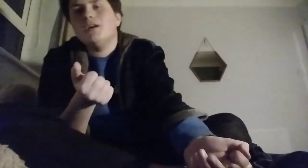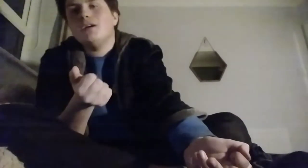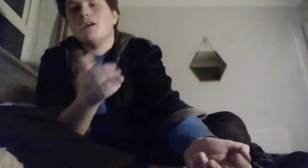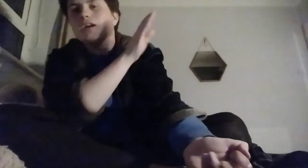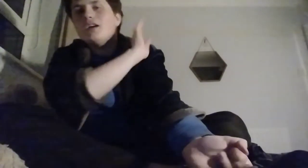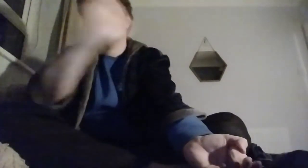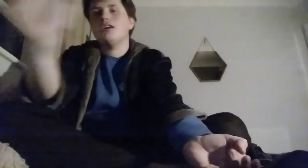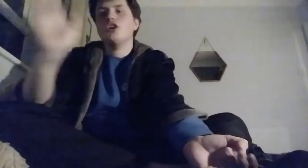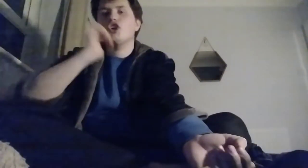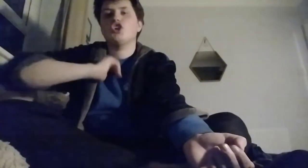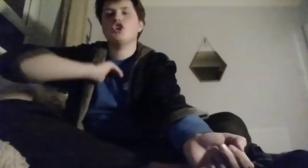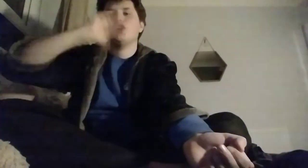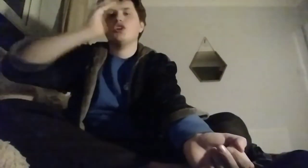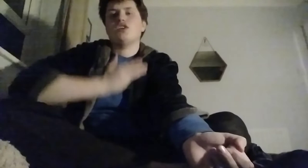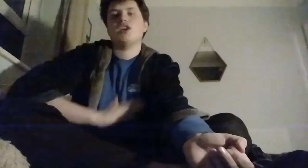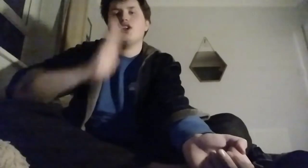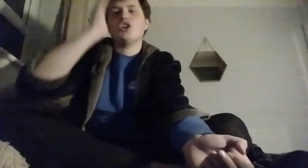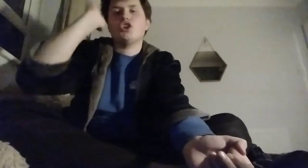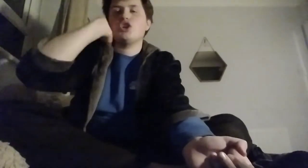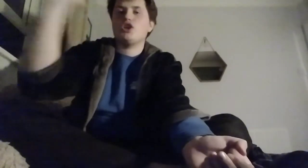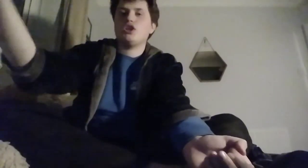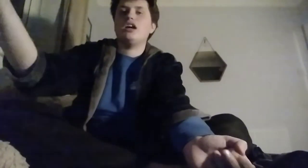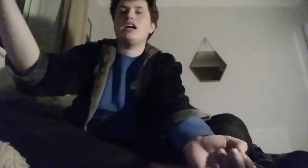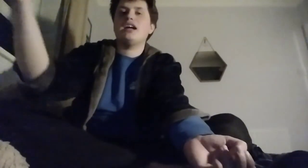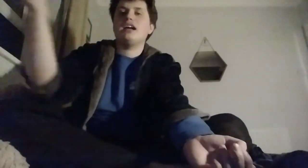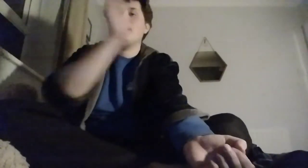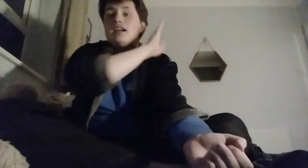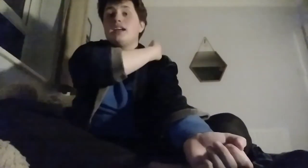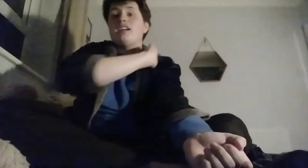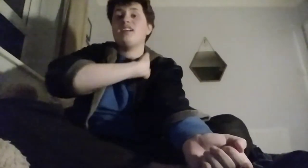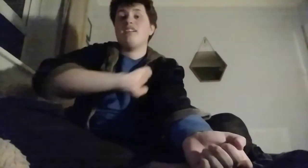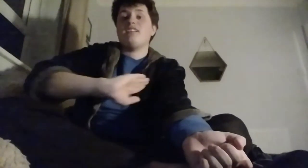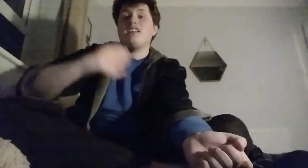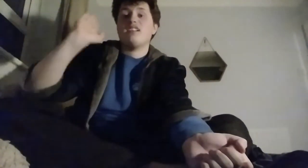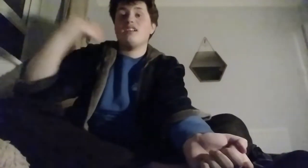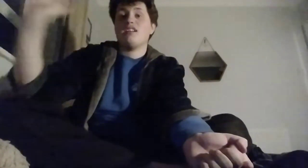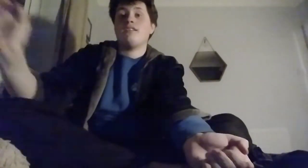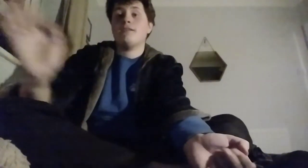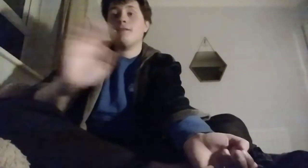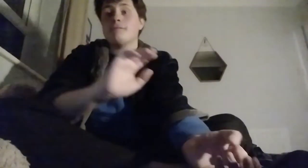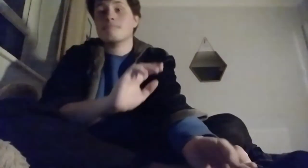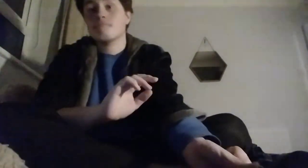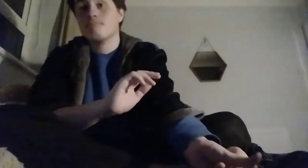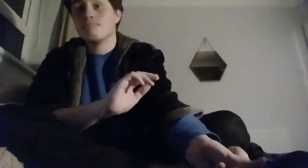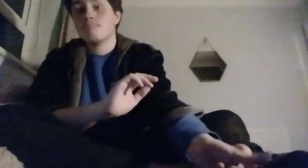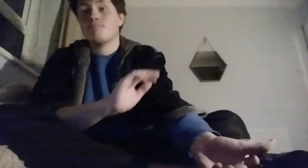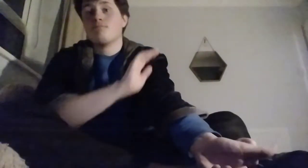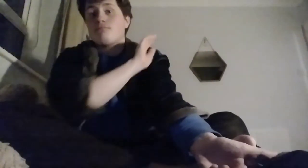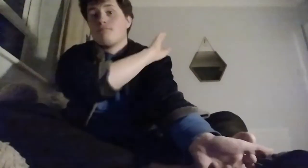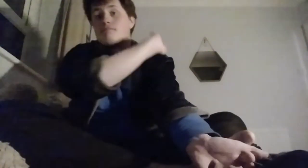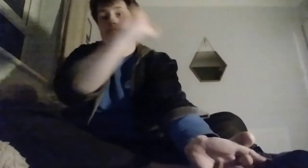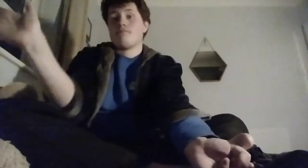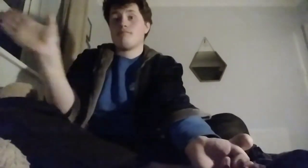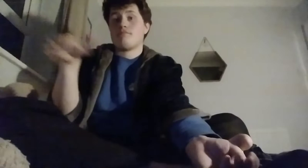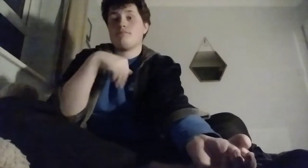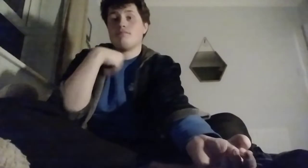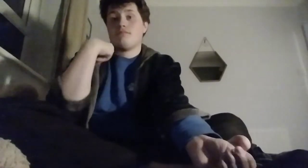What do you take it to believe in me, the way that